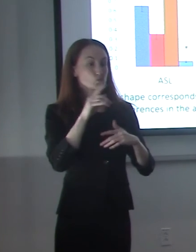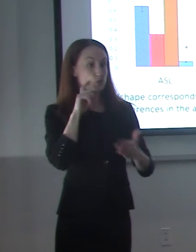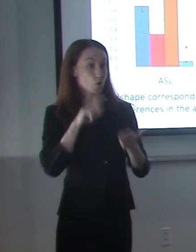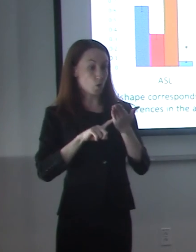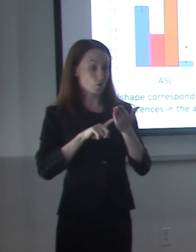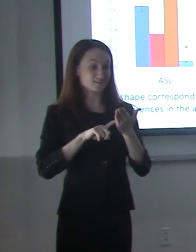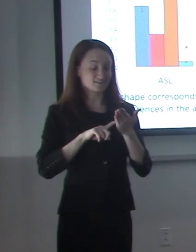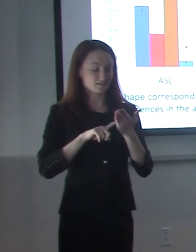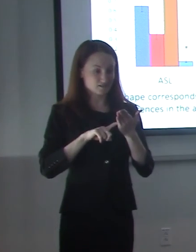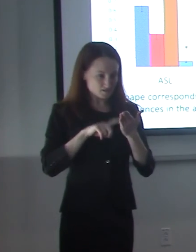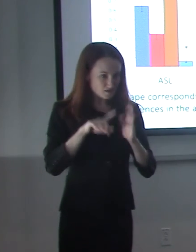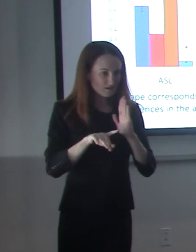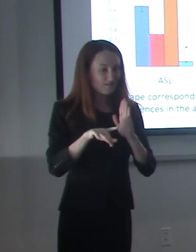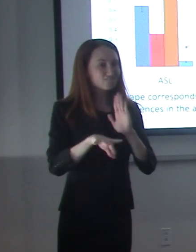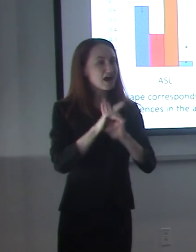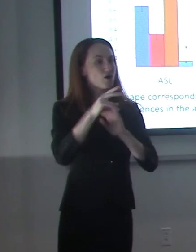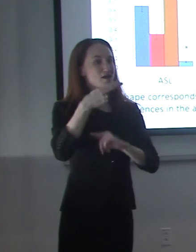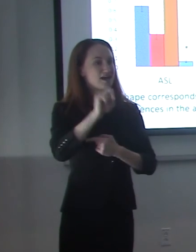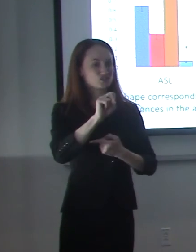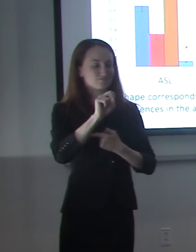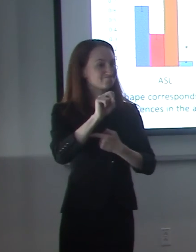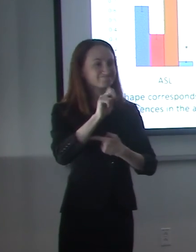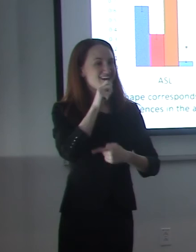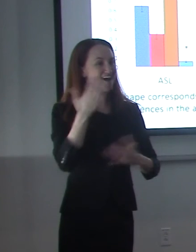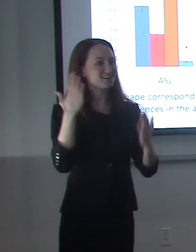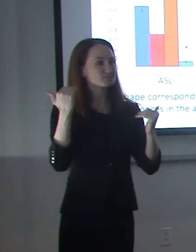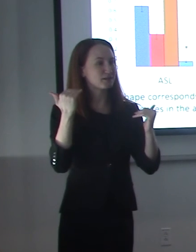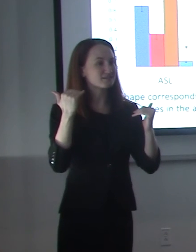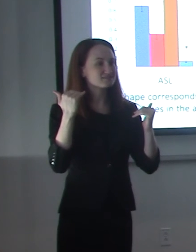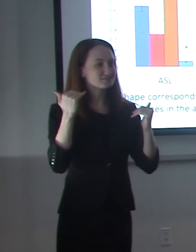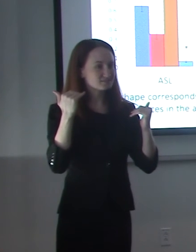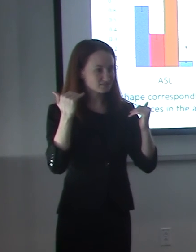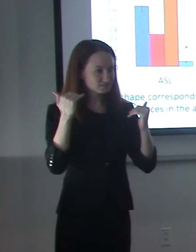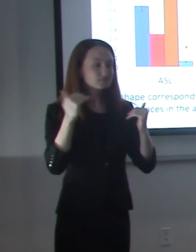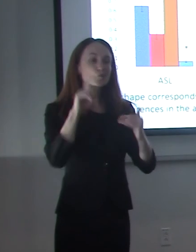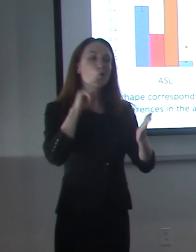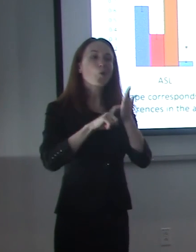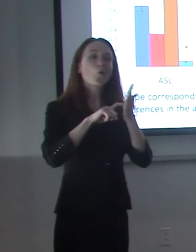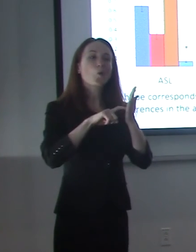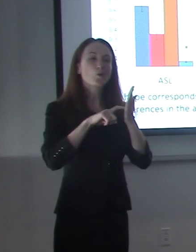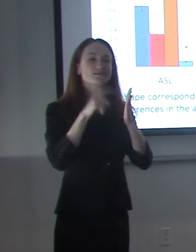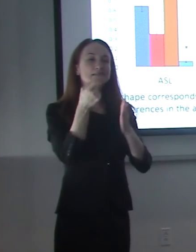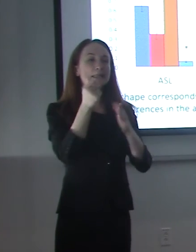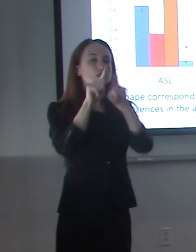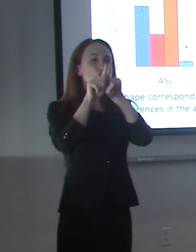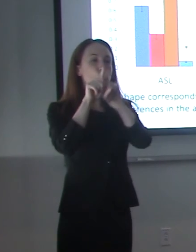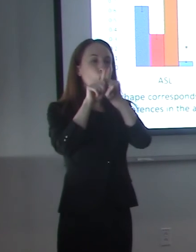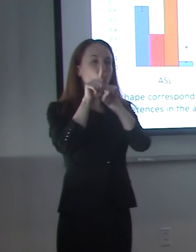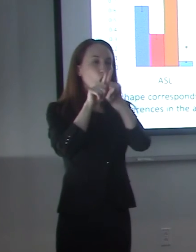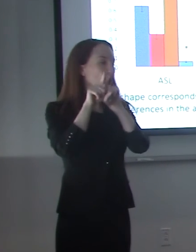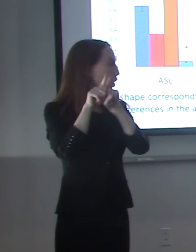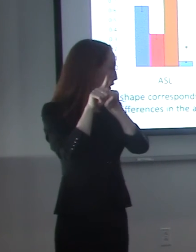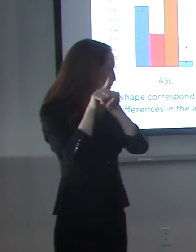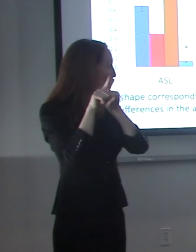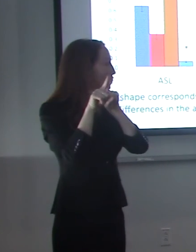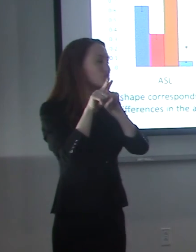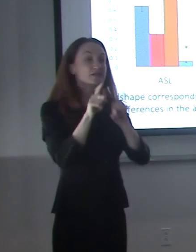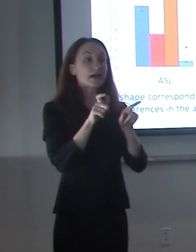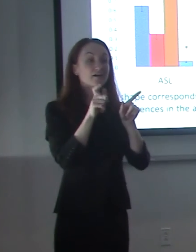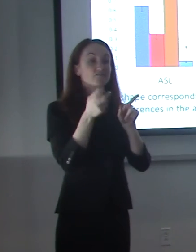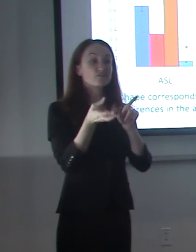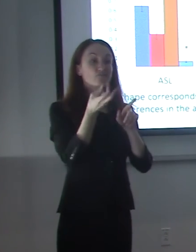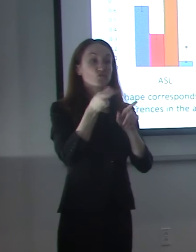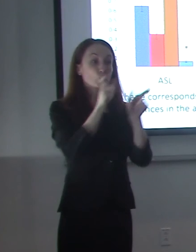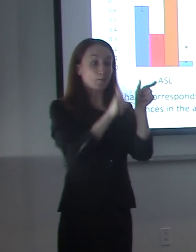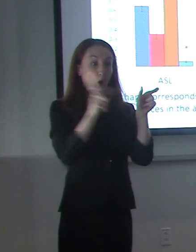that you didn't expect, and you see little asterisk on top of these bars